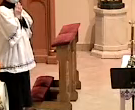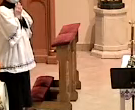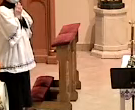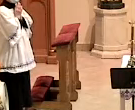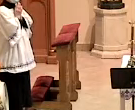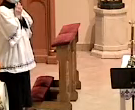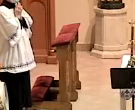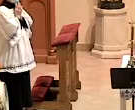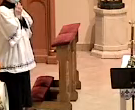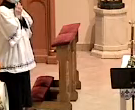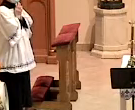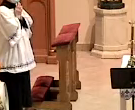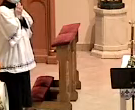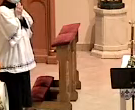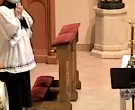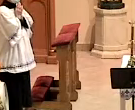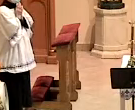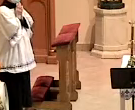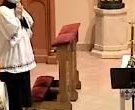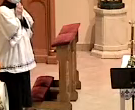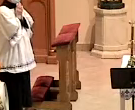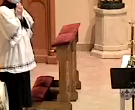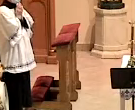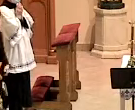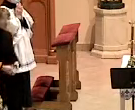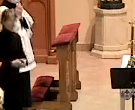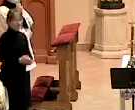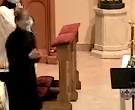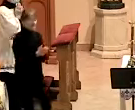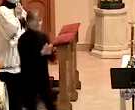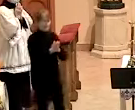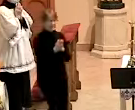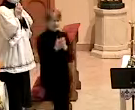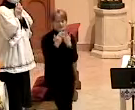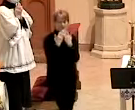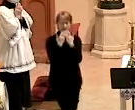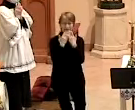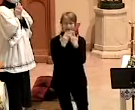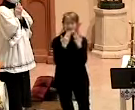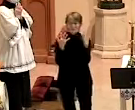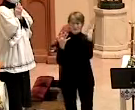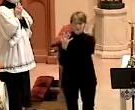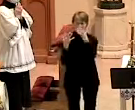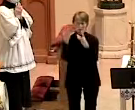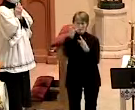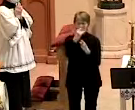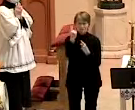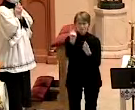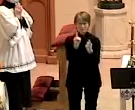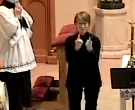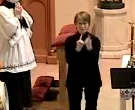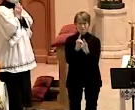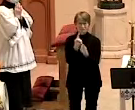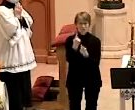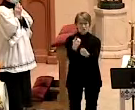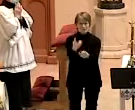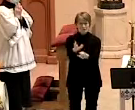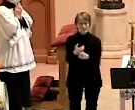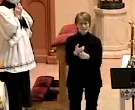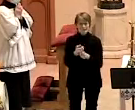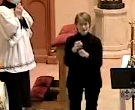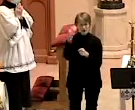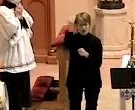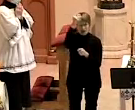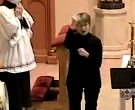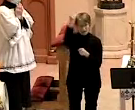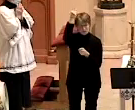Thank you for your beautiful reception of the ashes, and as we now turn to the Lord with a heart that is ready to